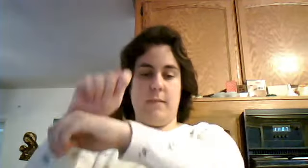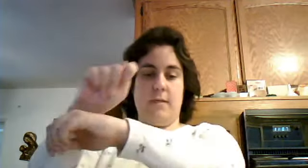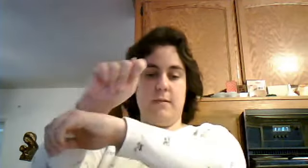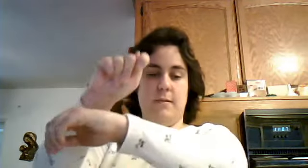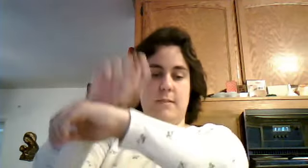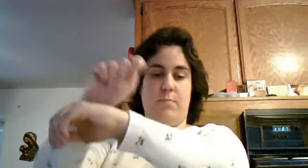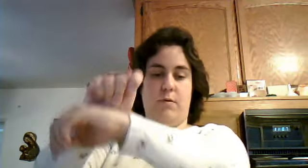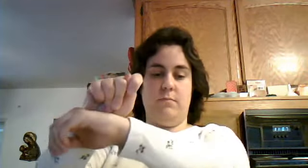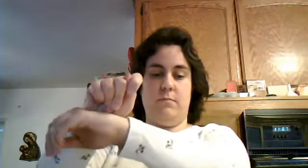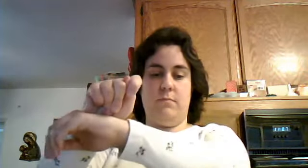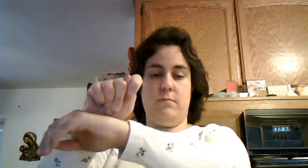Temple.